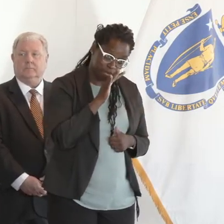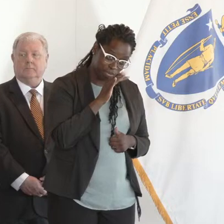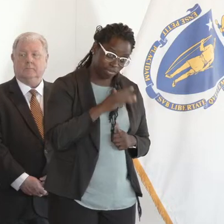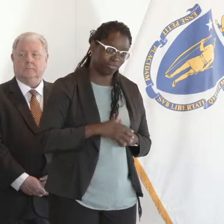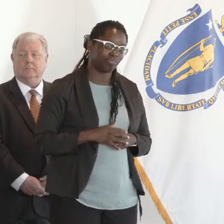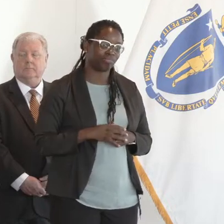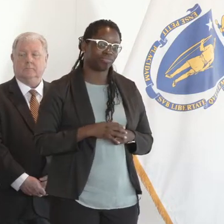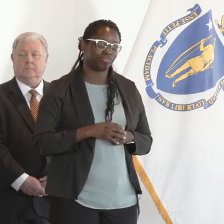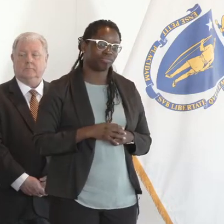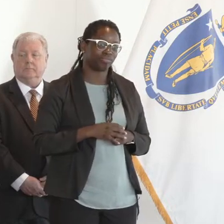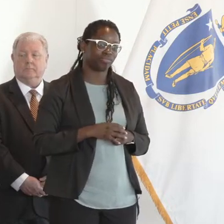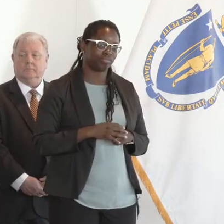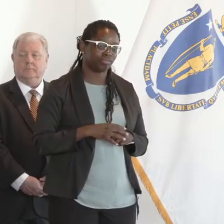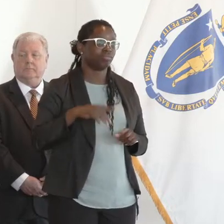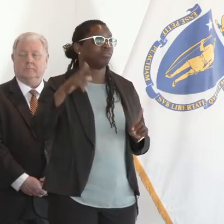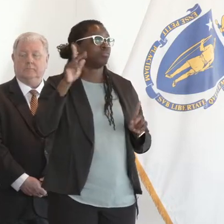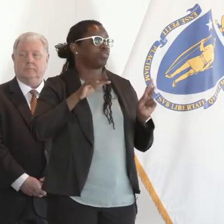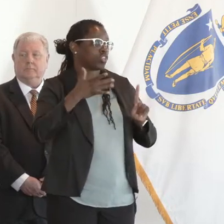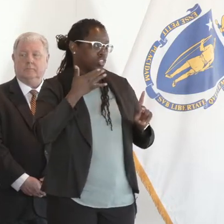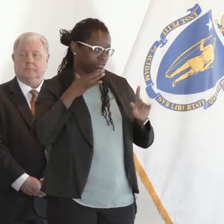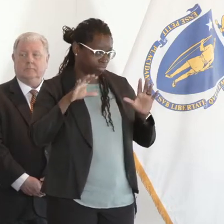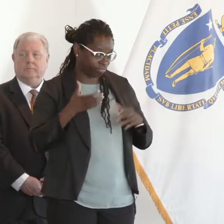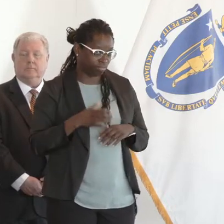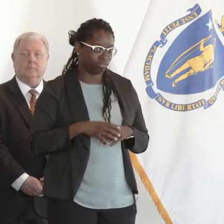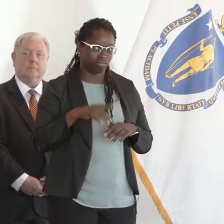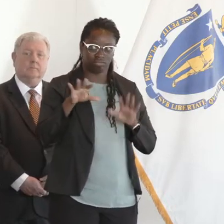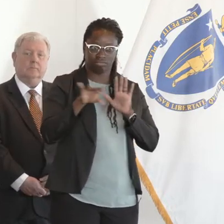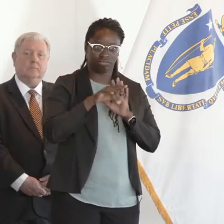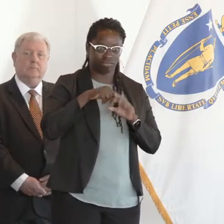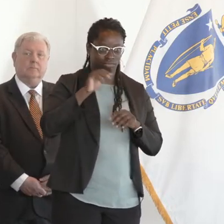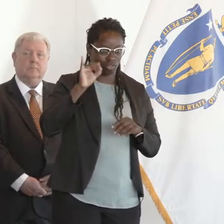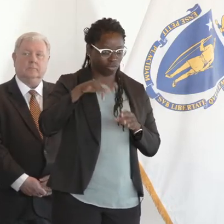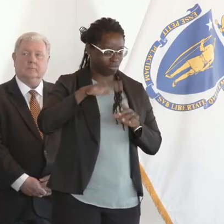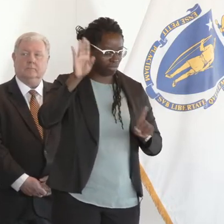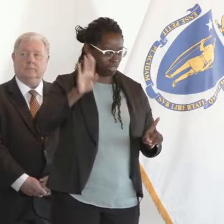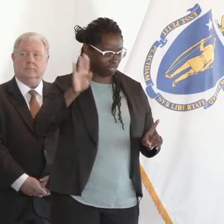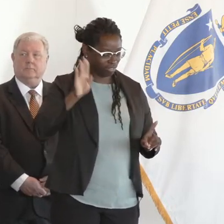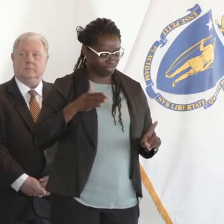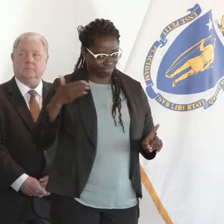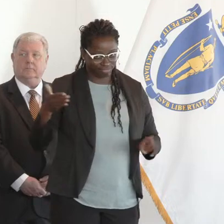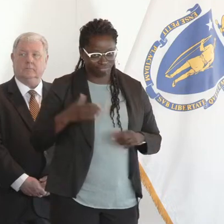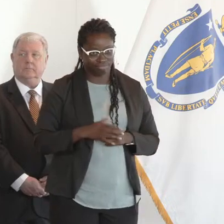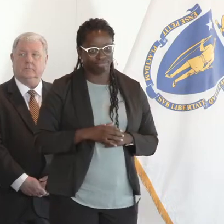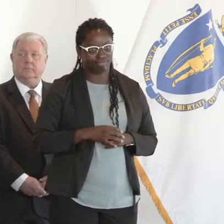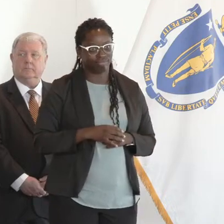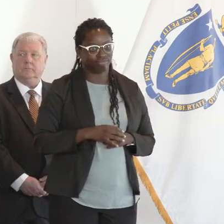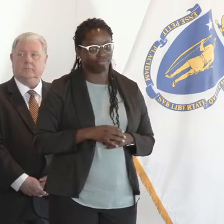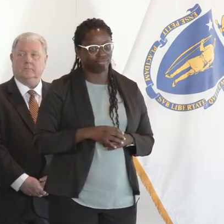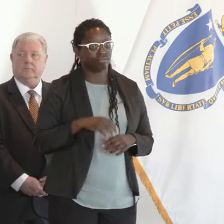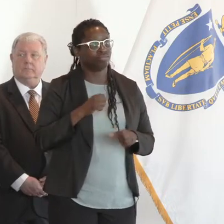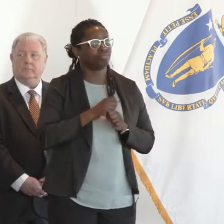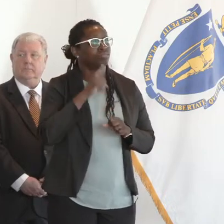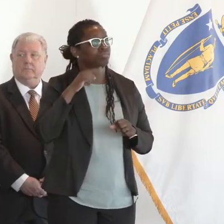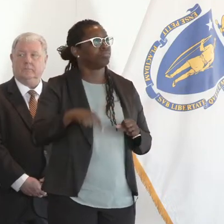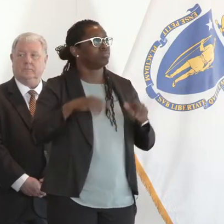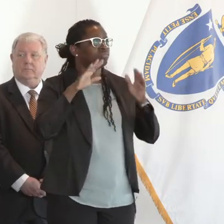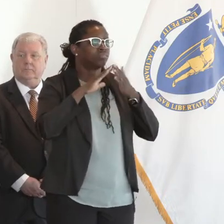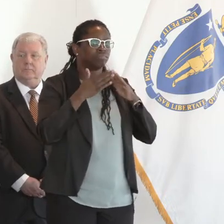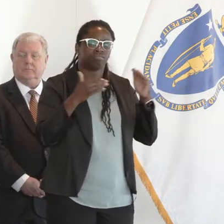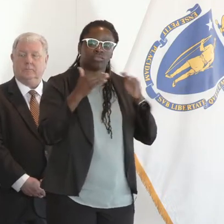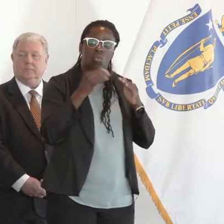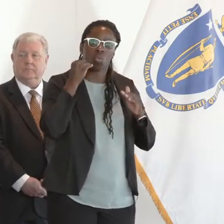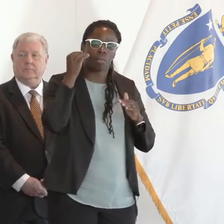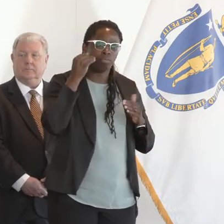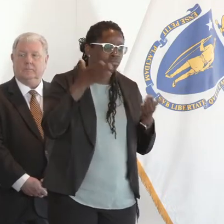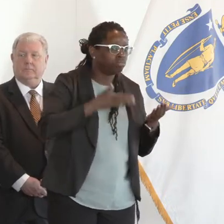mayor in Boston, championing a vision of this city as a home for everyone. And as we just heard, the results seem to speak for